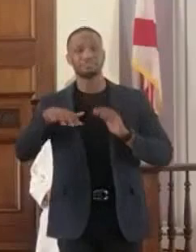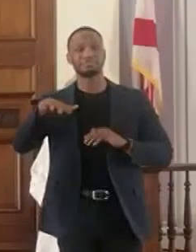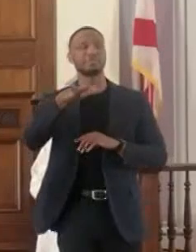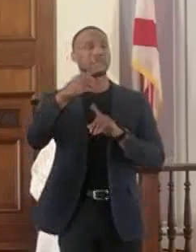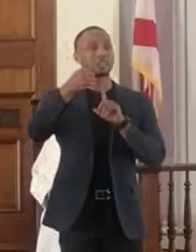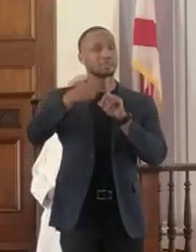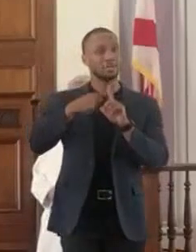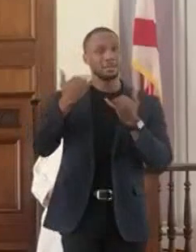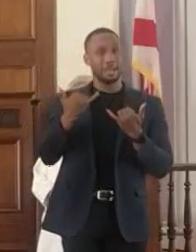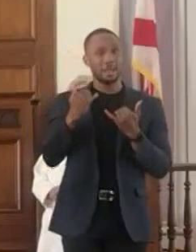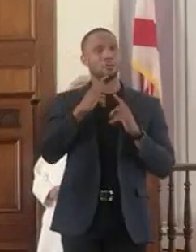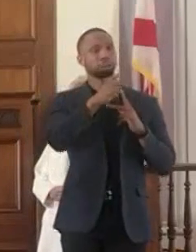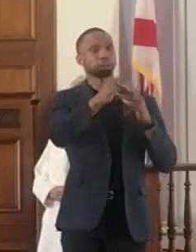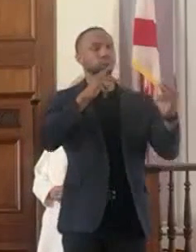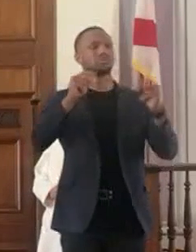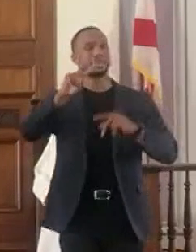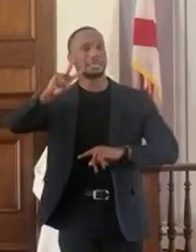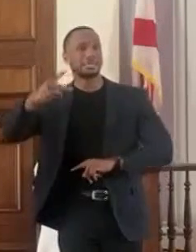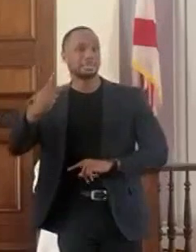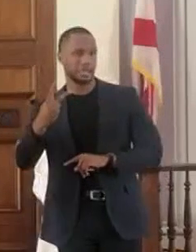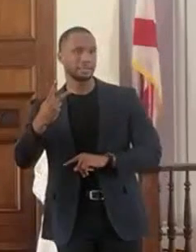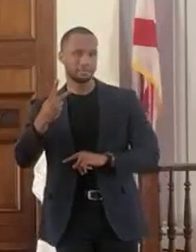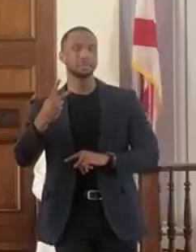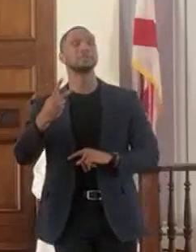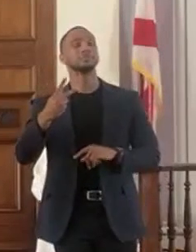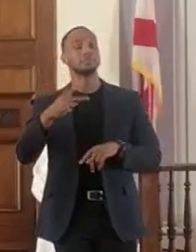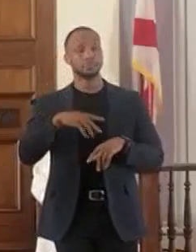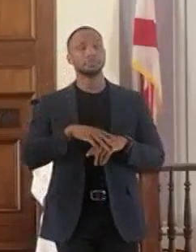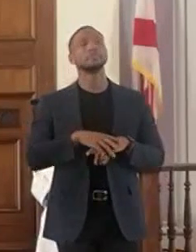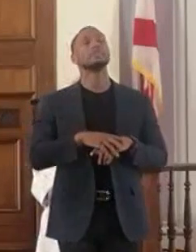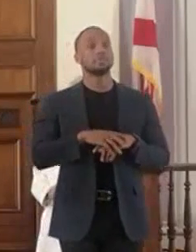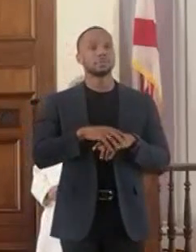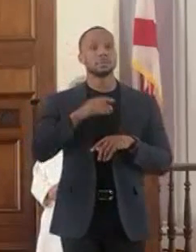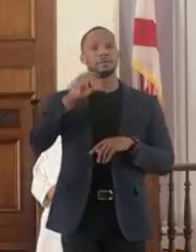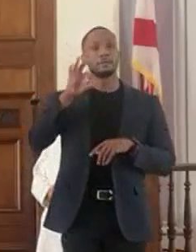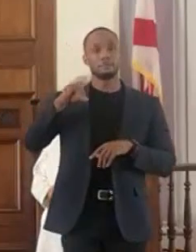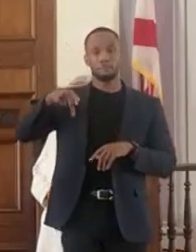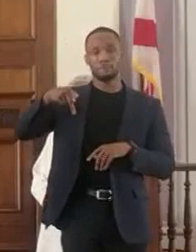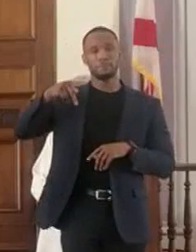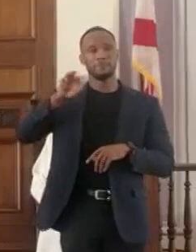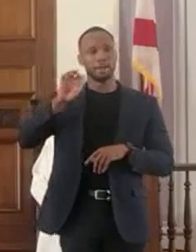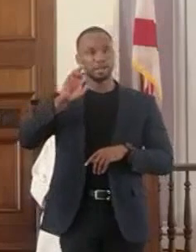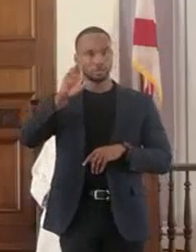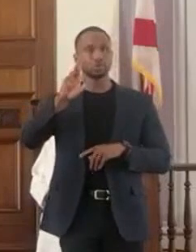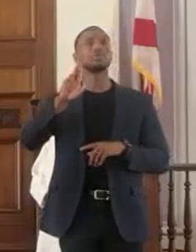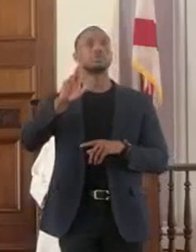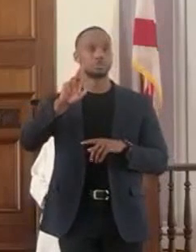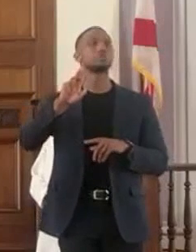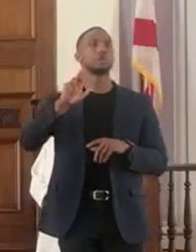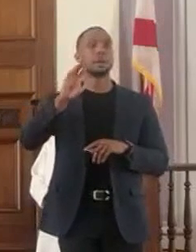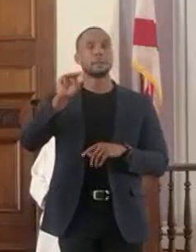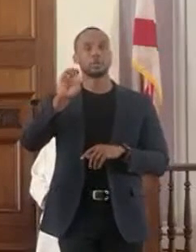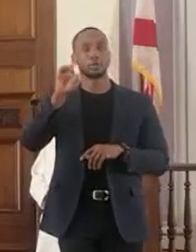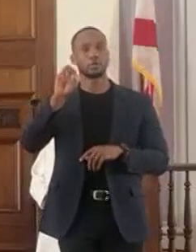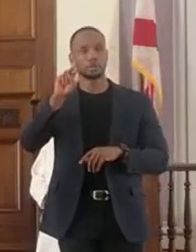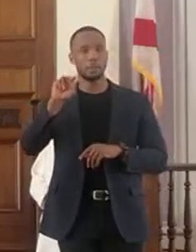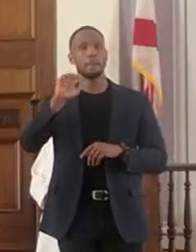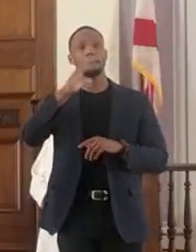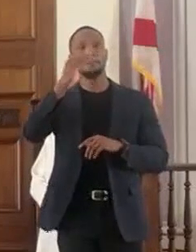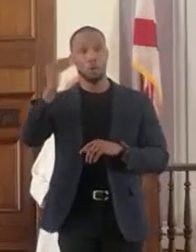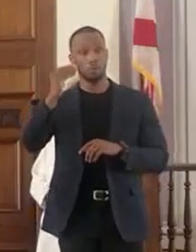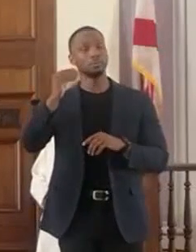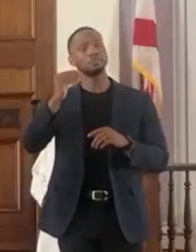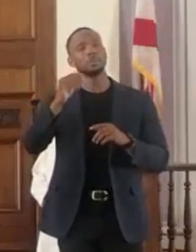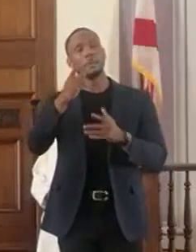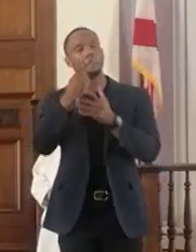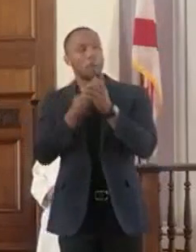are given second dose clinics this week. And the Pfizer sites, the Moderna sites, will be doing their second shot clinics this coming week